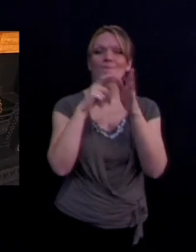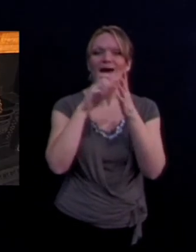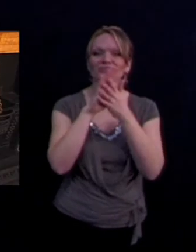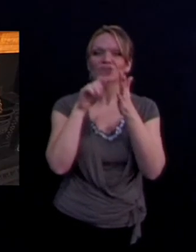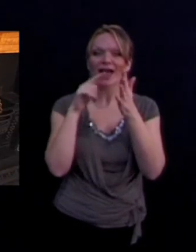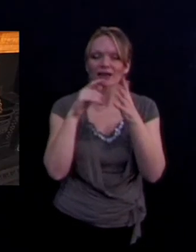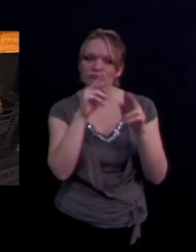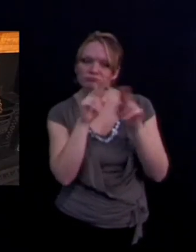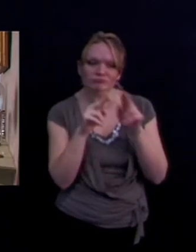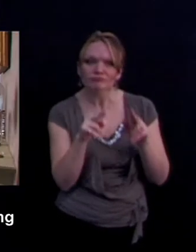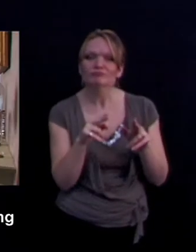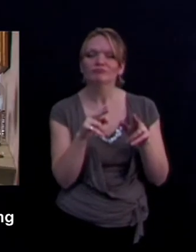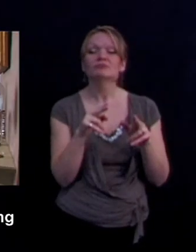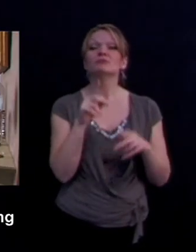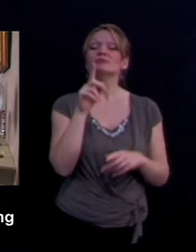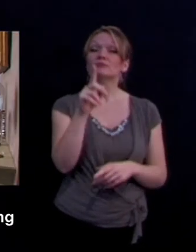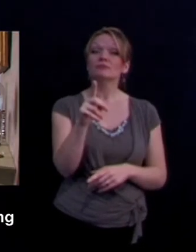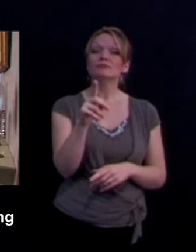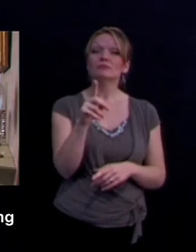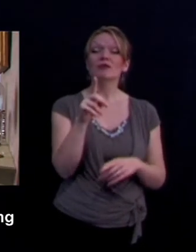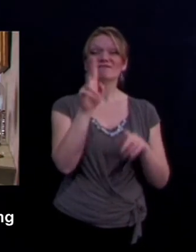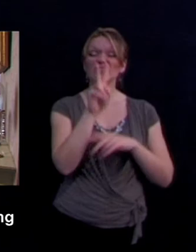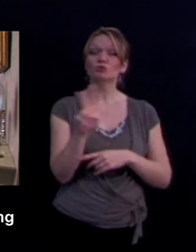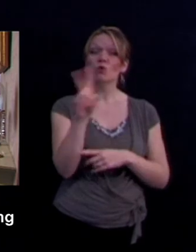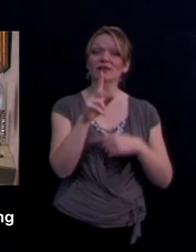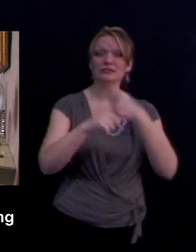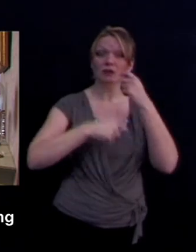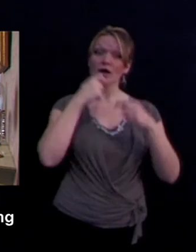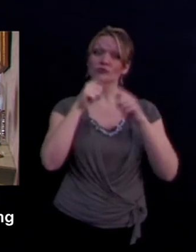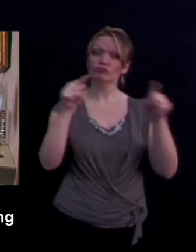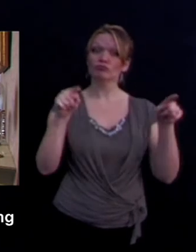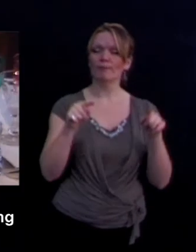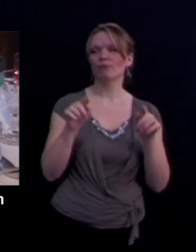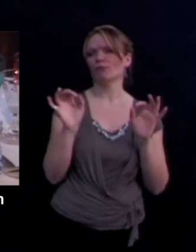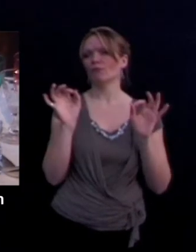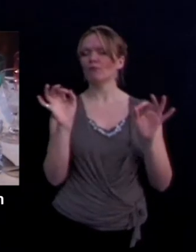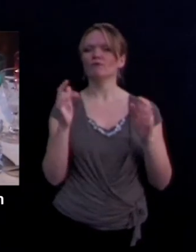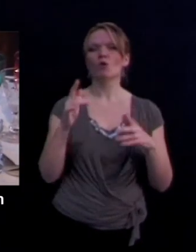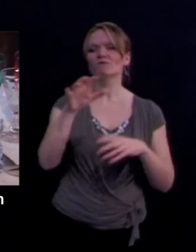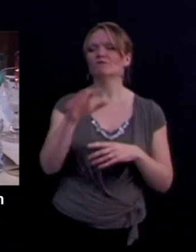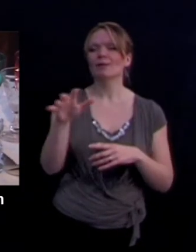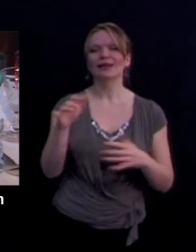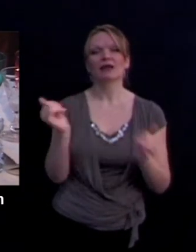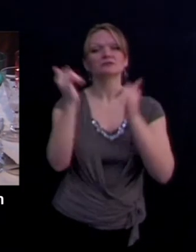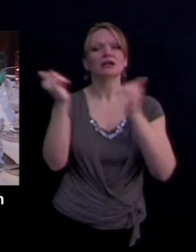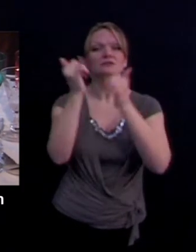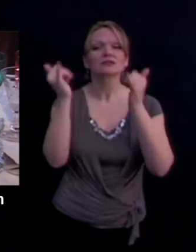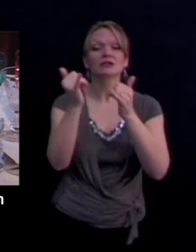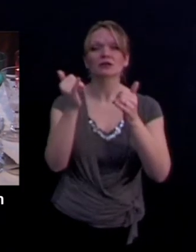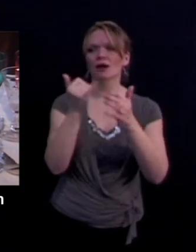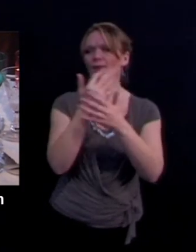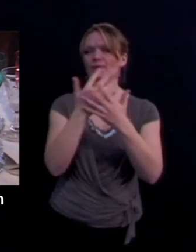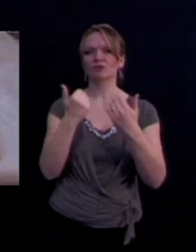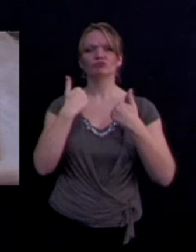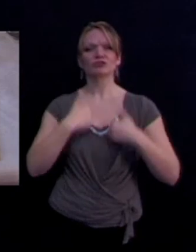gilded. The Victorian dining room was the focal point for family entertaining, and well-to-do Victorians dined on many